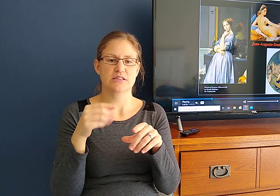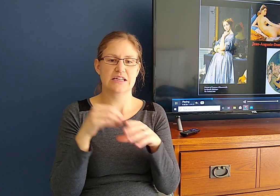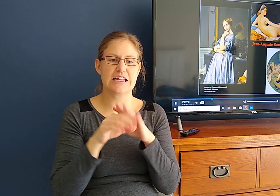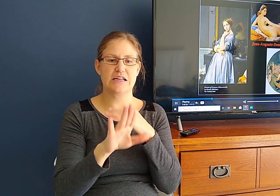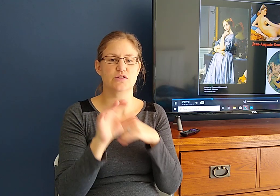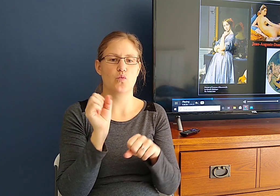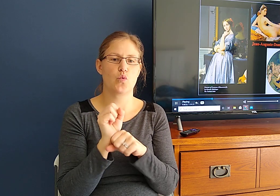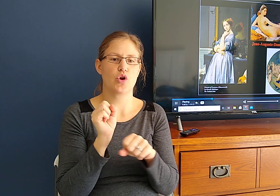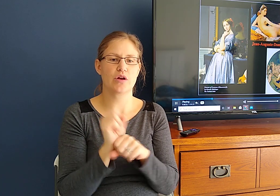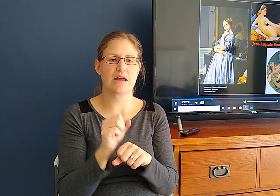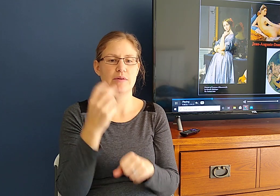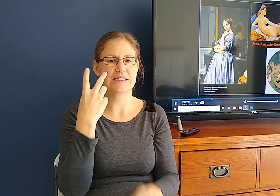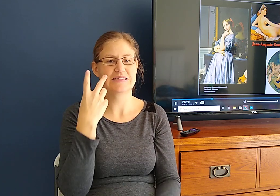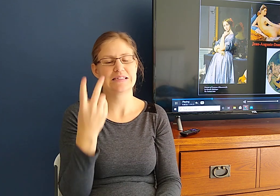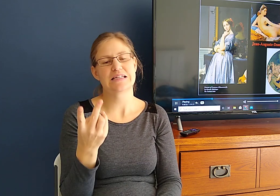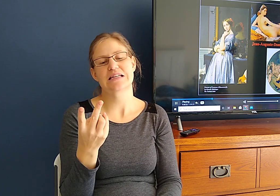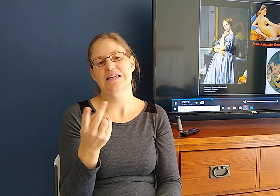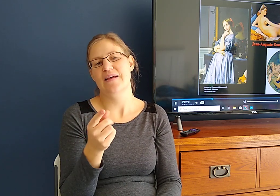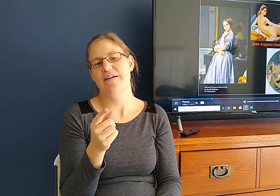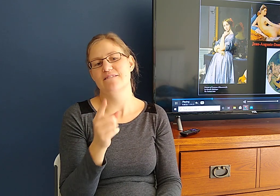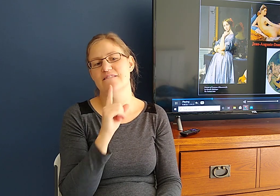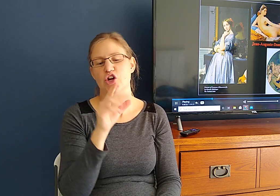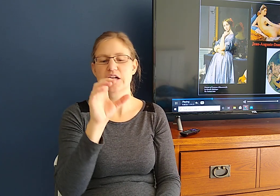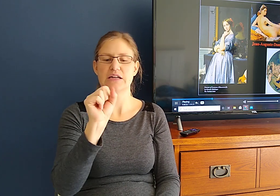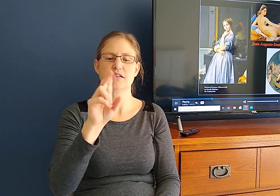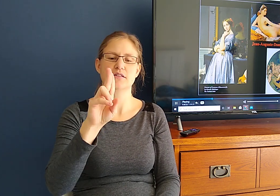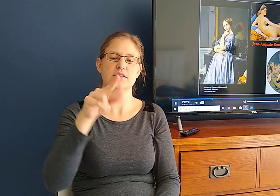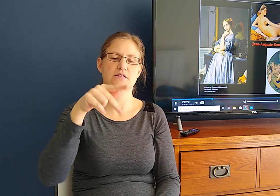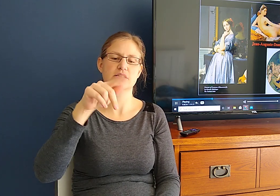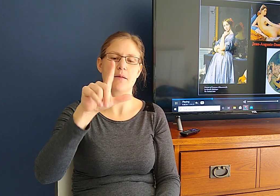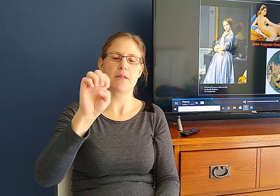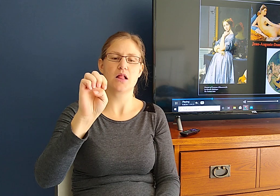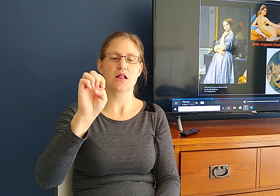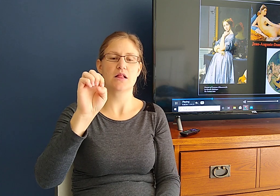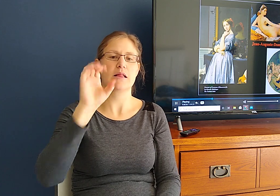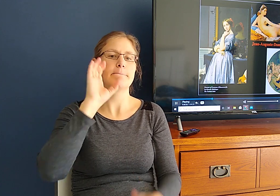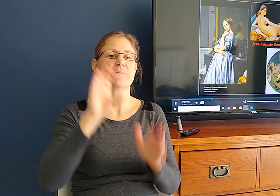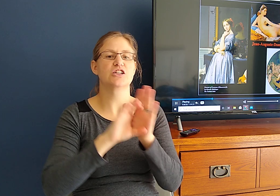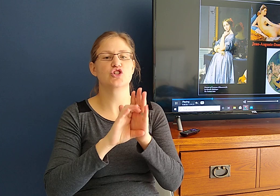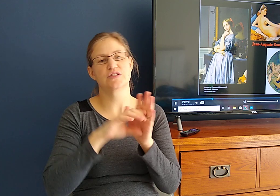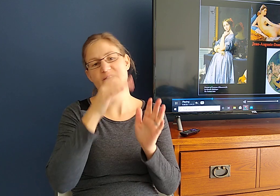see very supple portraits of female nudes.